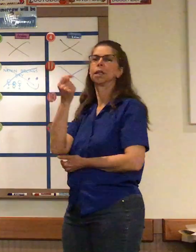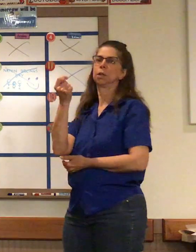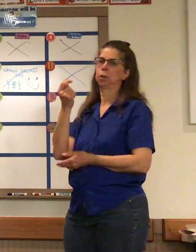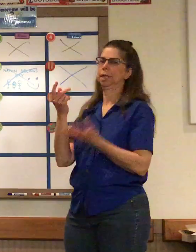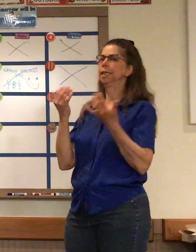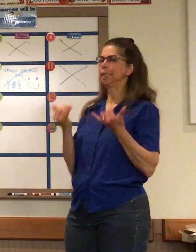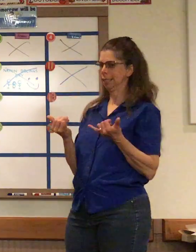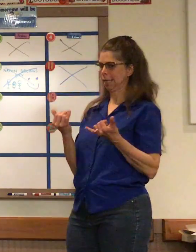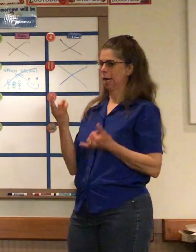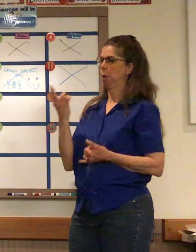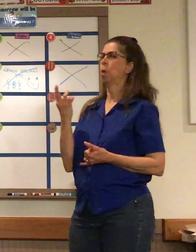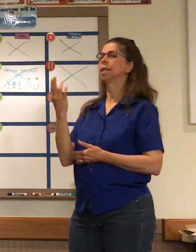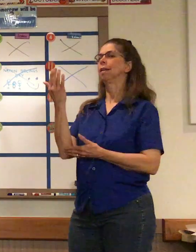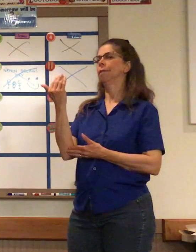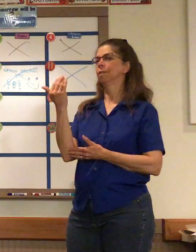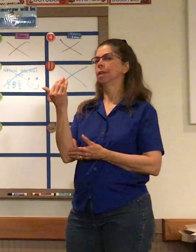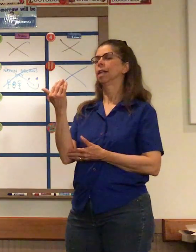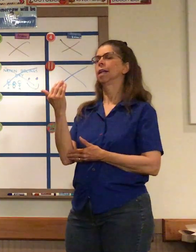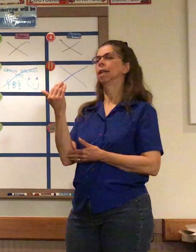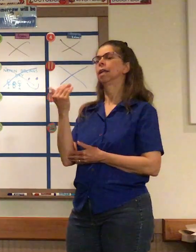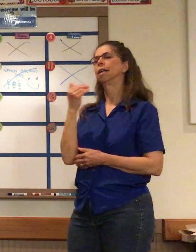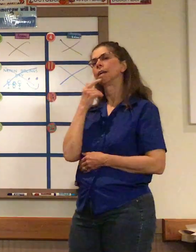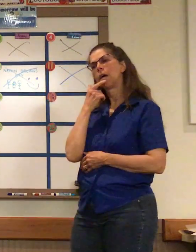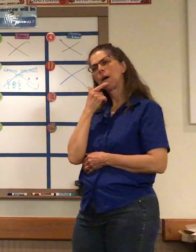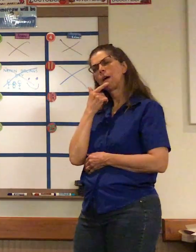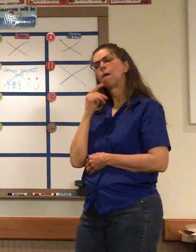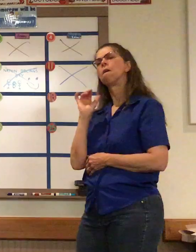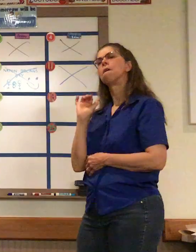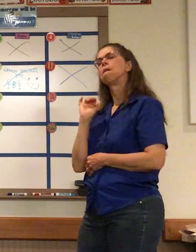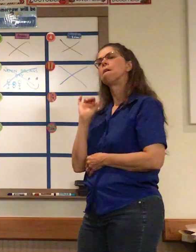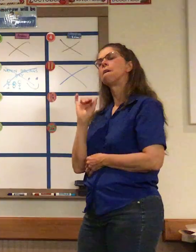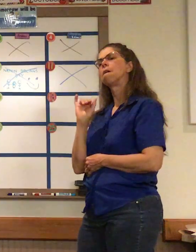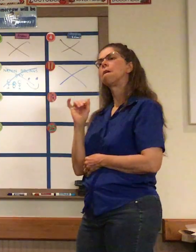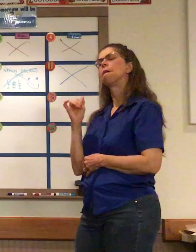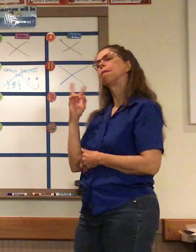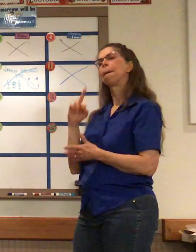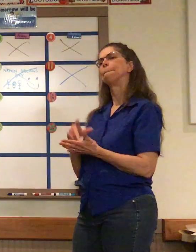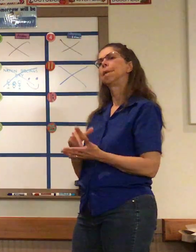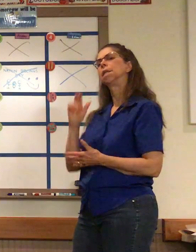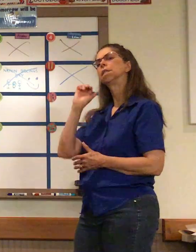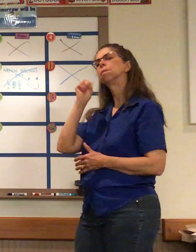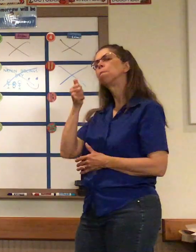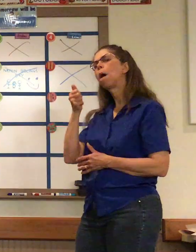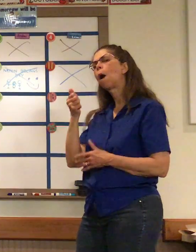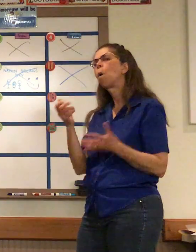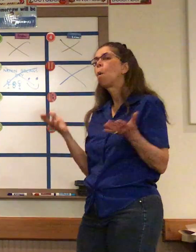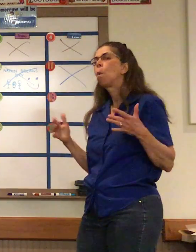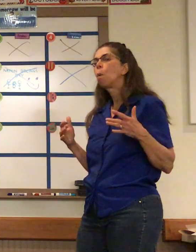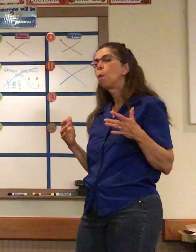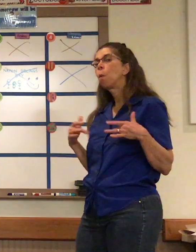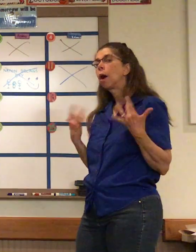yesterday was Tuesday, today is Wednesday the 15th. If today is Wednesday, tomorrow will be